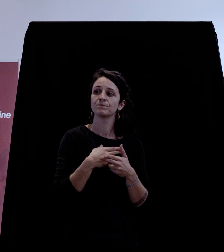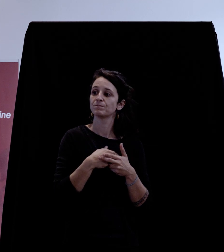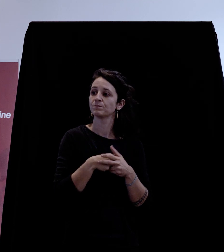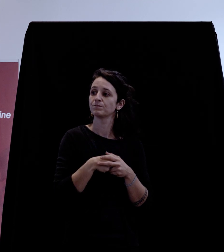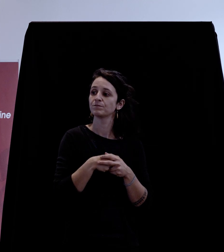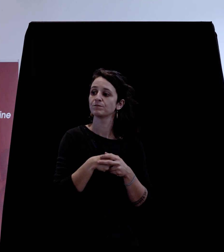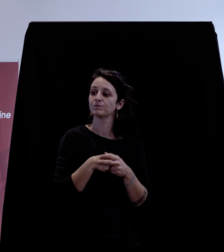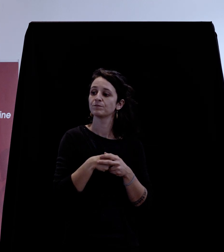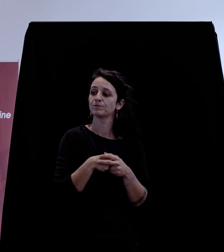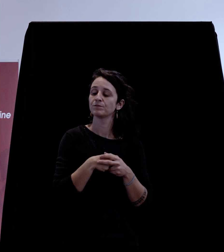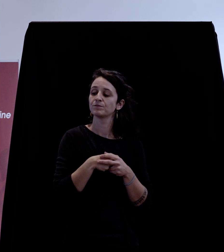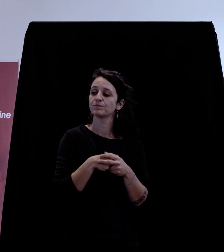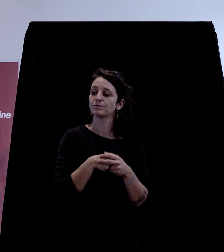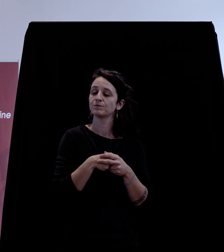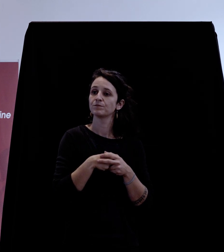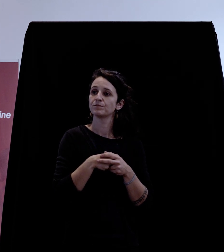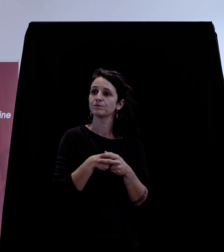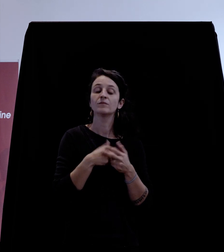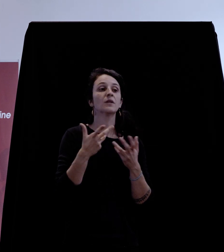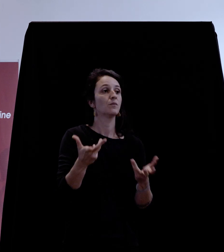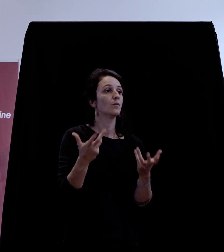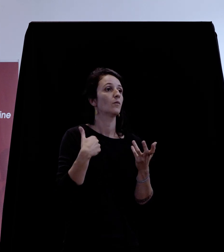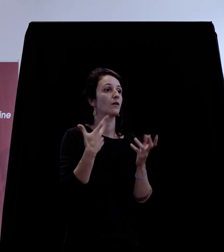I'm going to talk about behavior in charge.